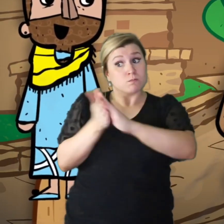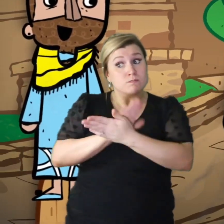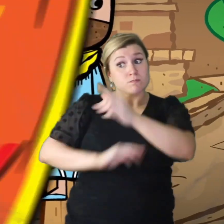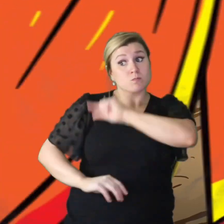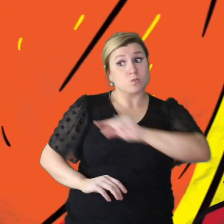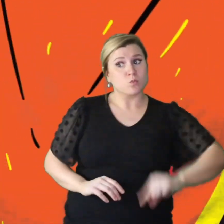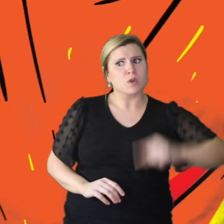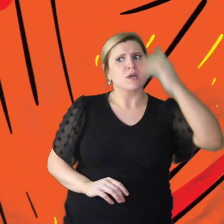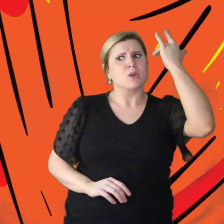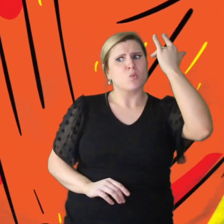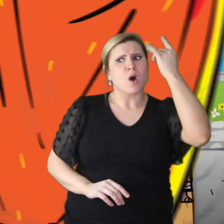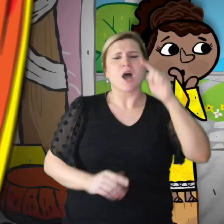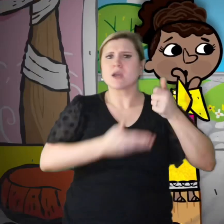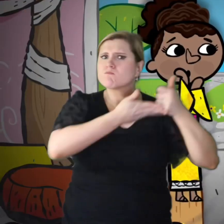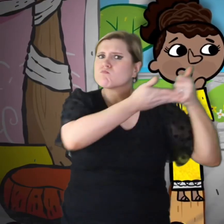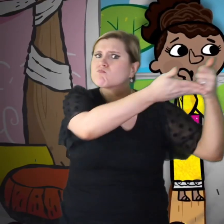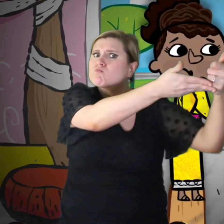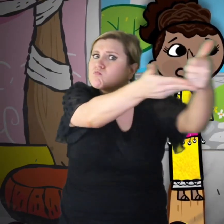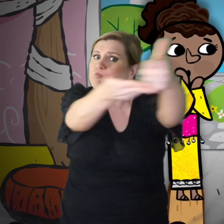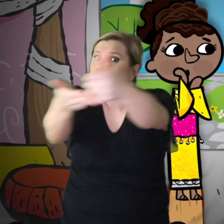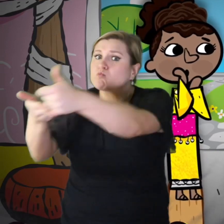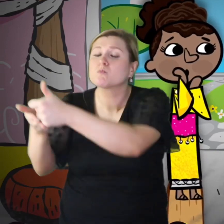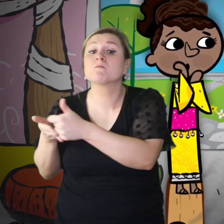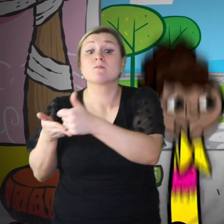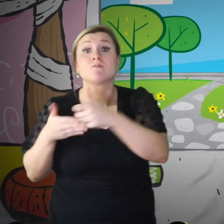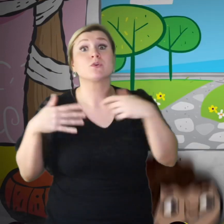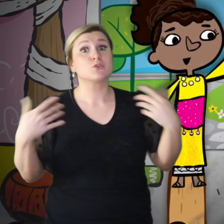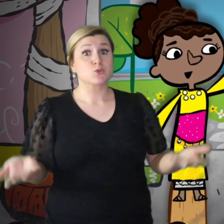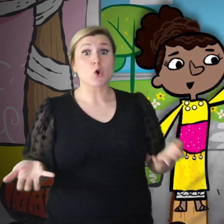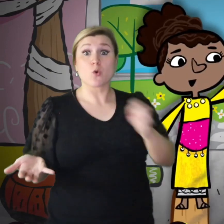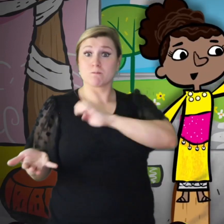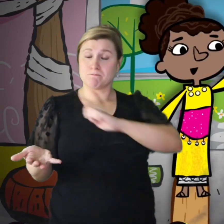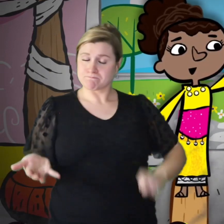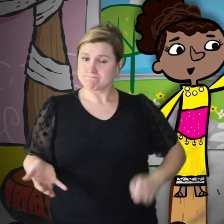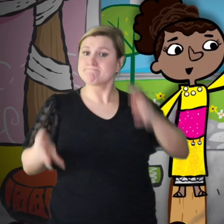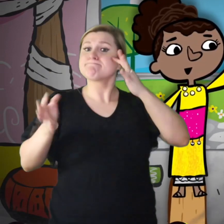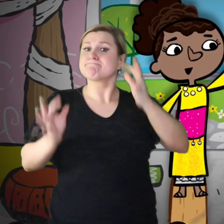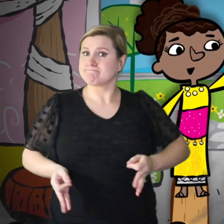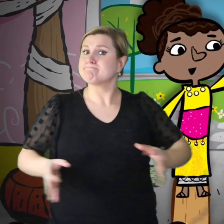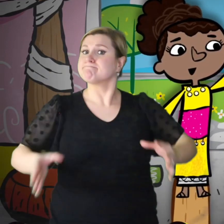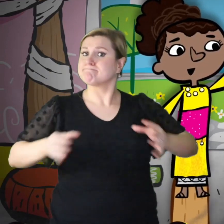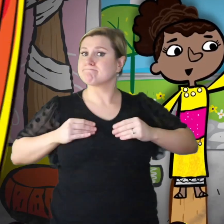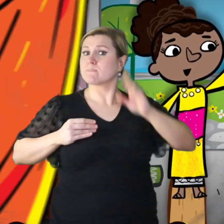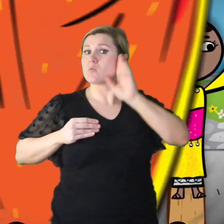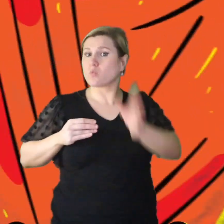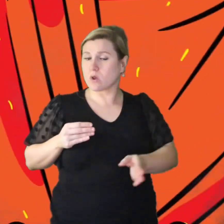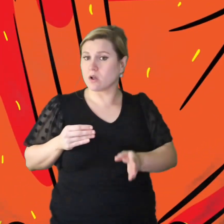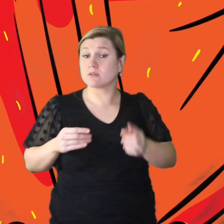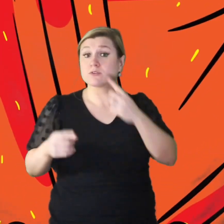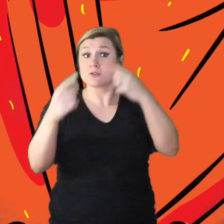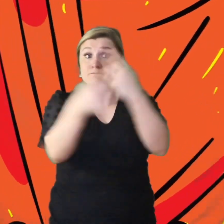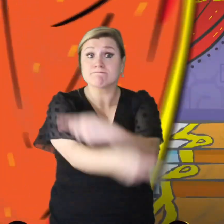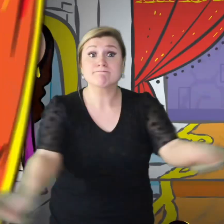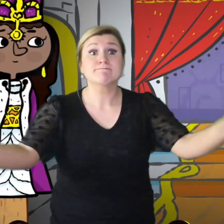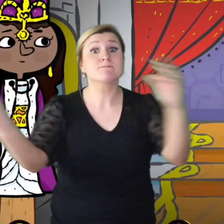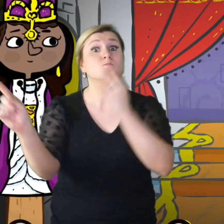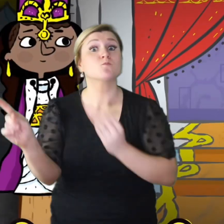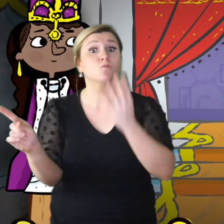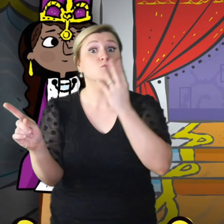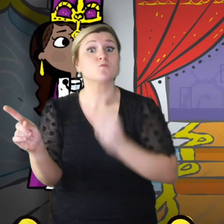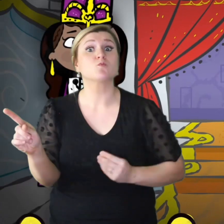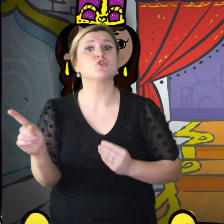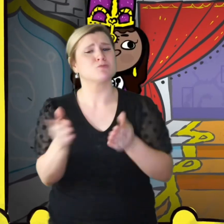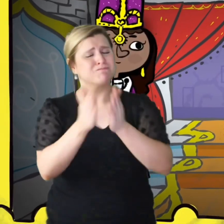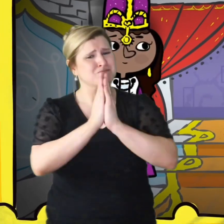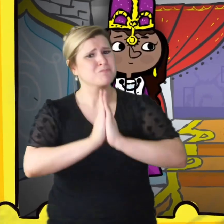this. So Esther asked for the Jews to pray for her and fast for 3 days. Then Esther put on